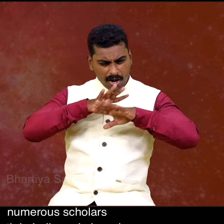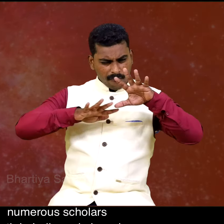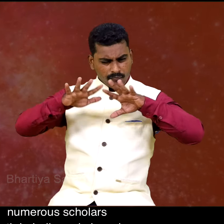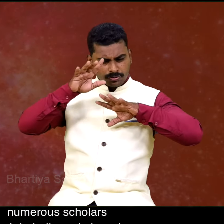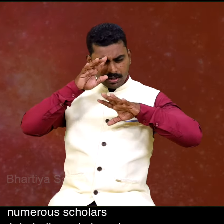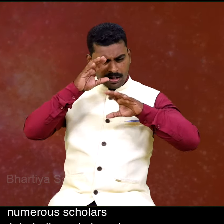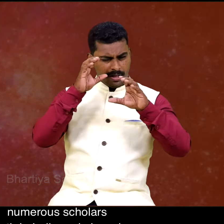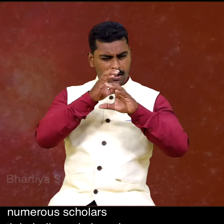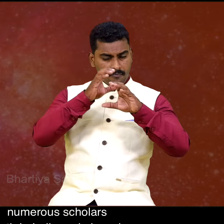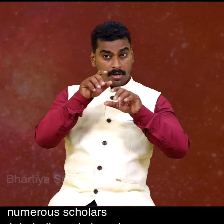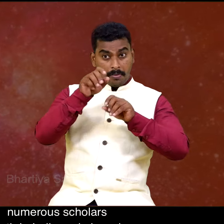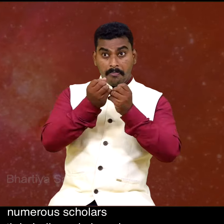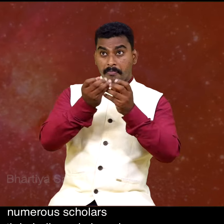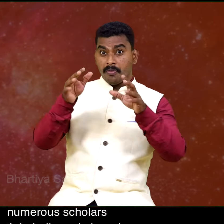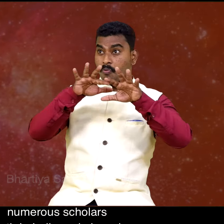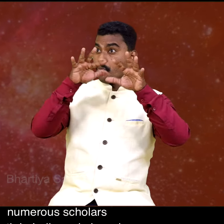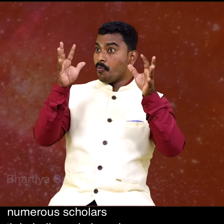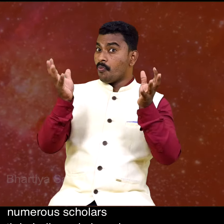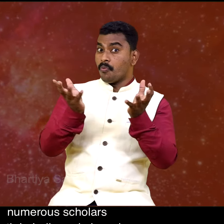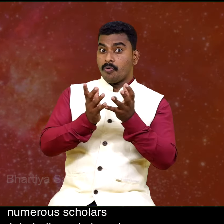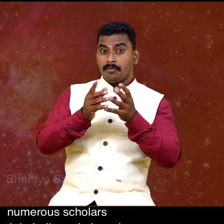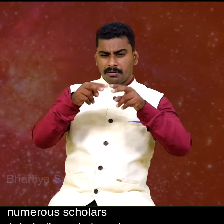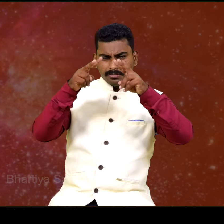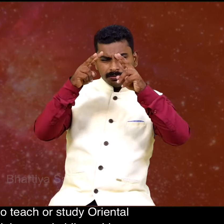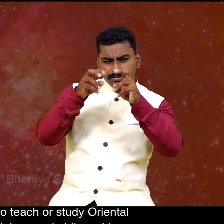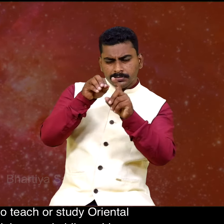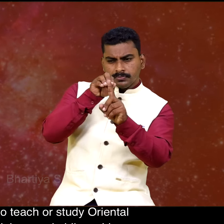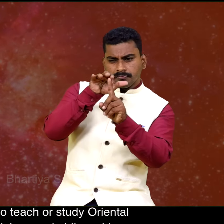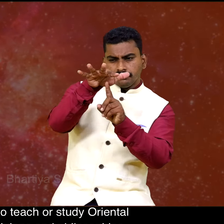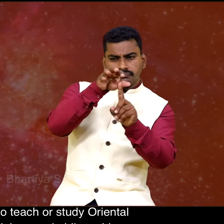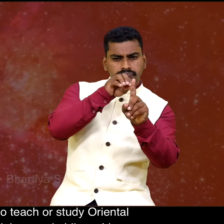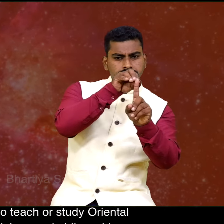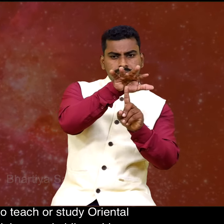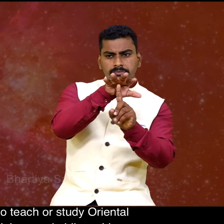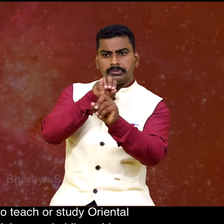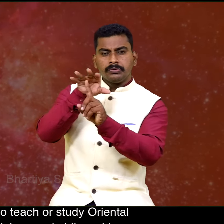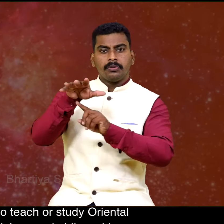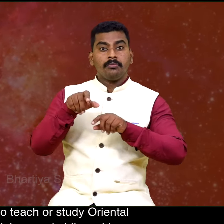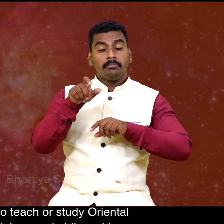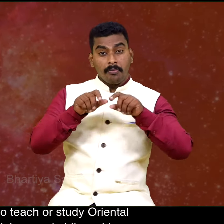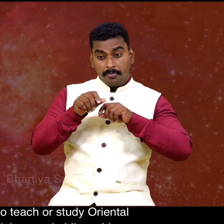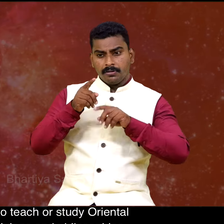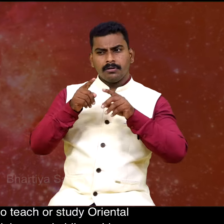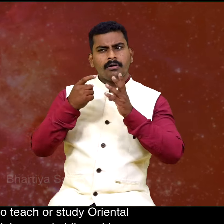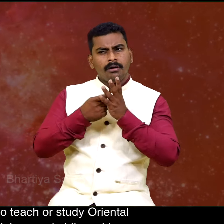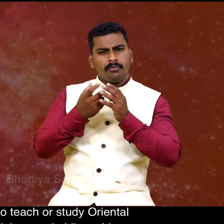both in India and abroad, who teach or study Oriental religions